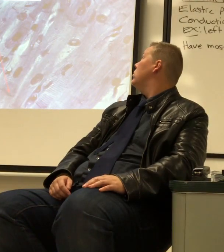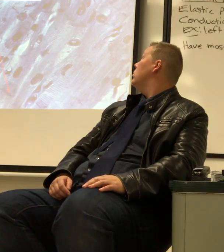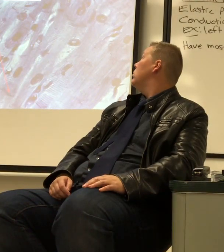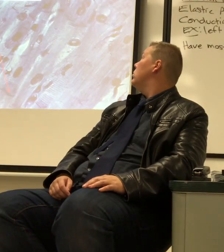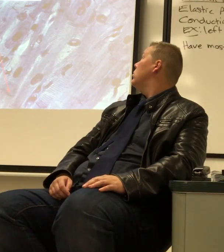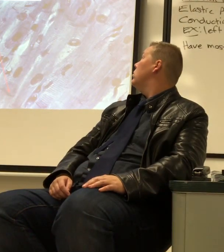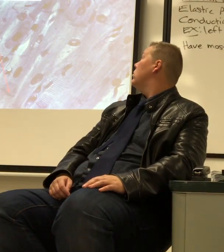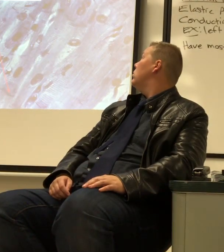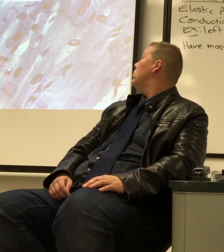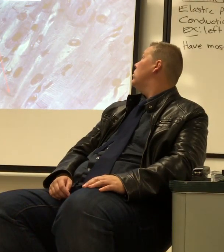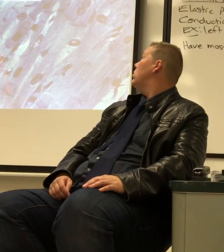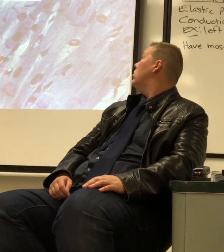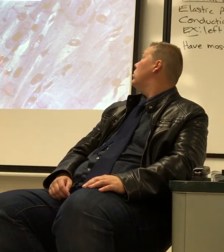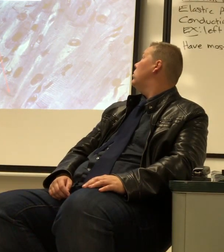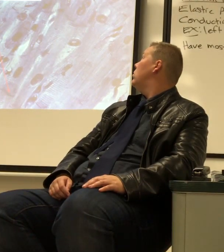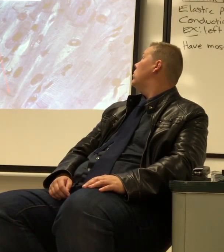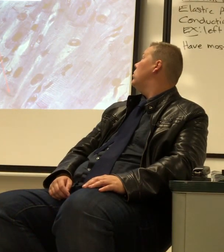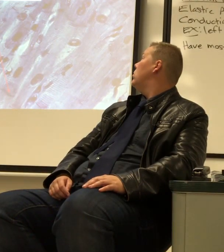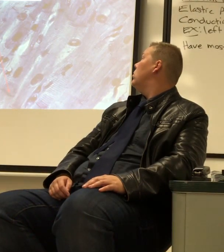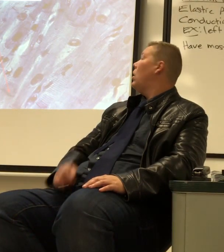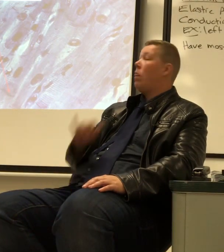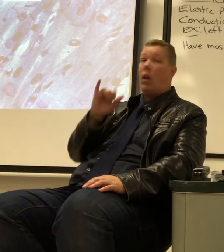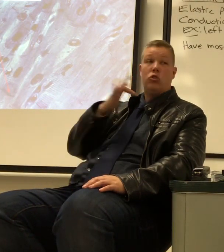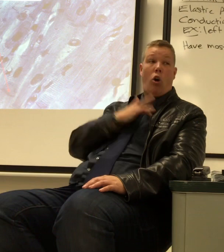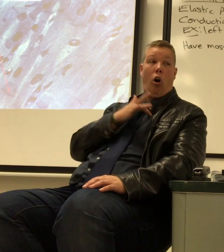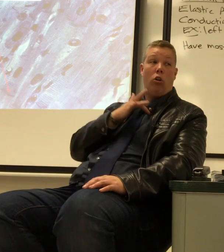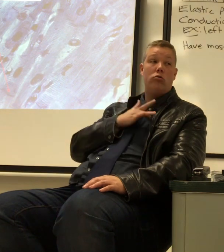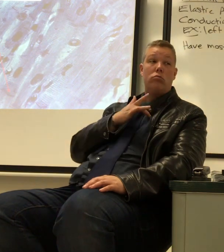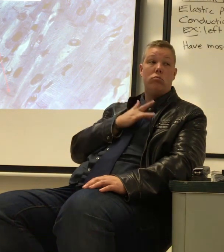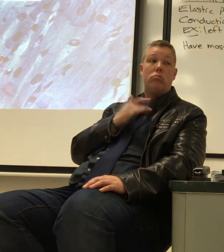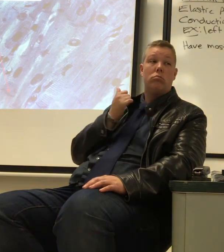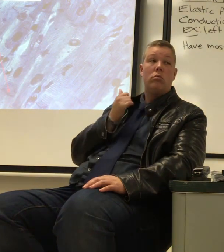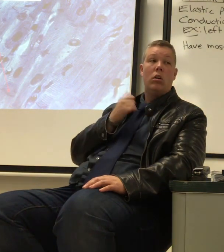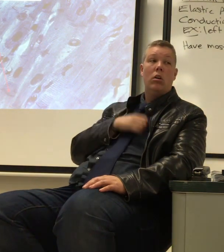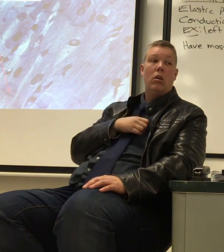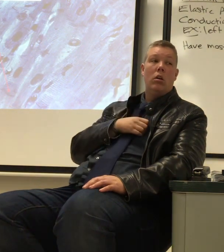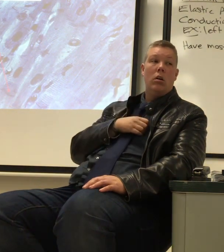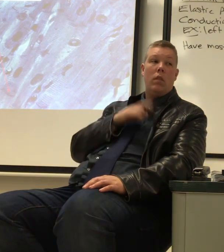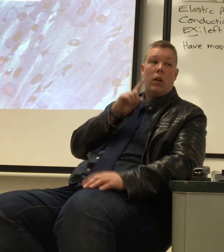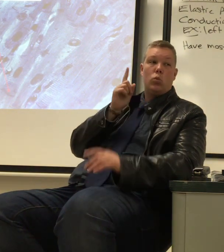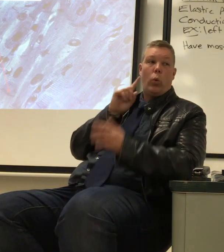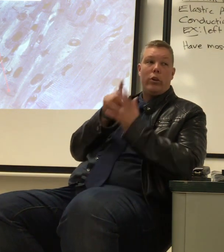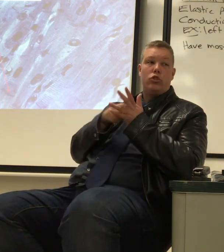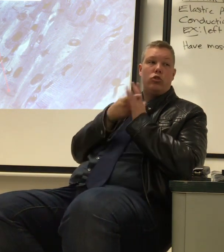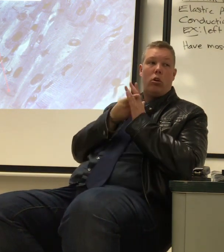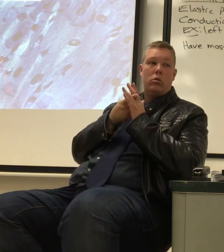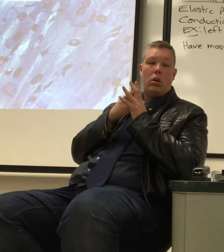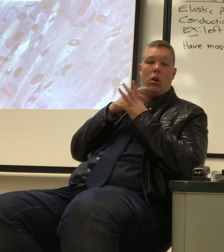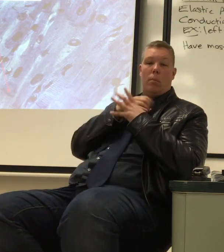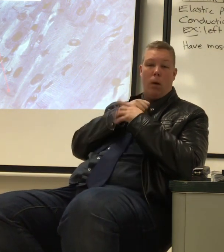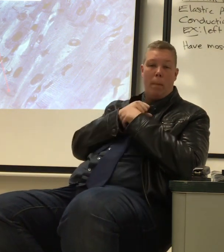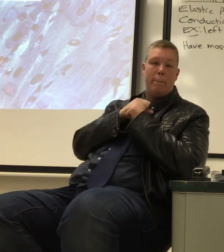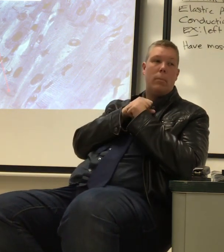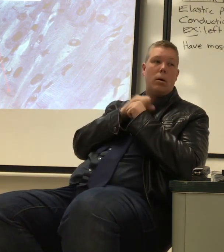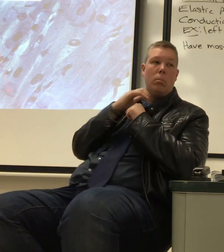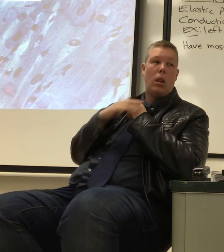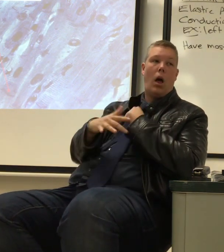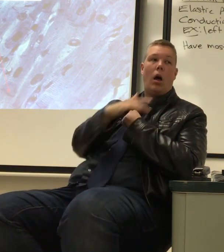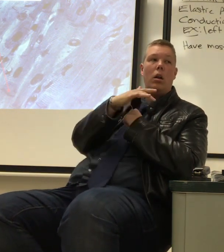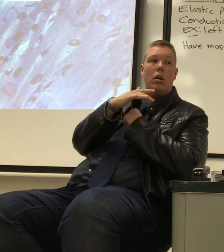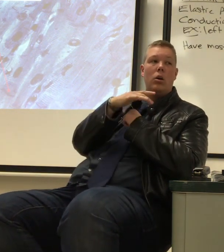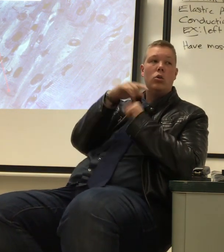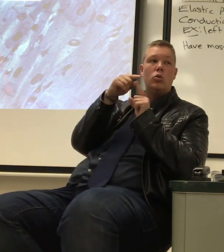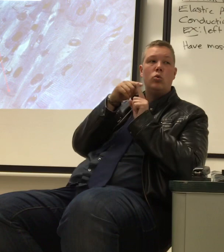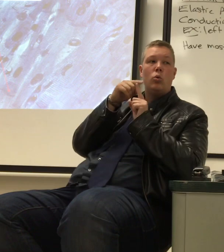Well, this is heart. This is where it all starts. The heart pumps blood. You must pump blood into the